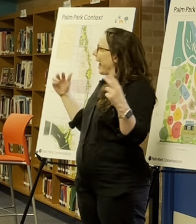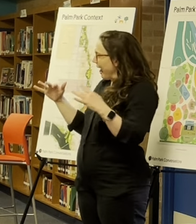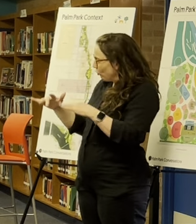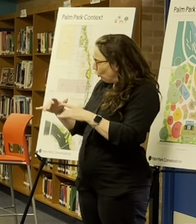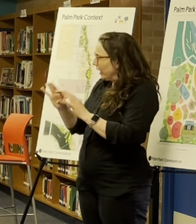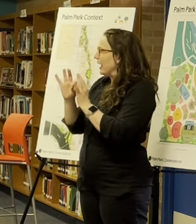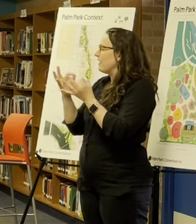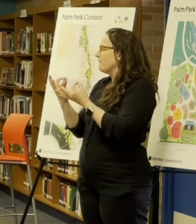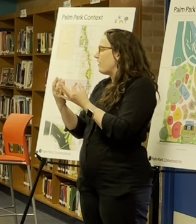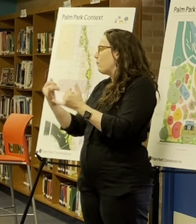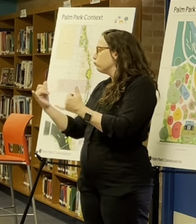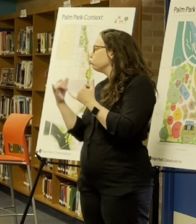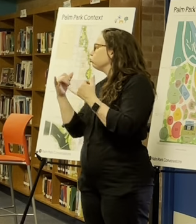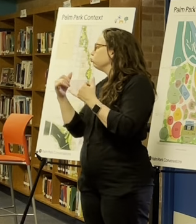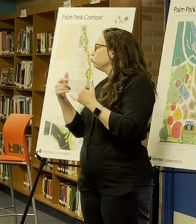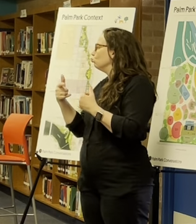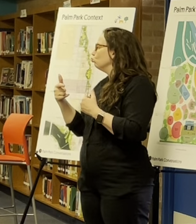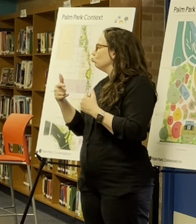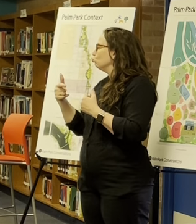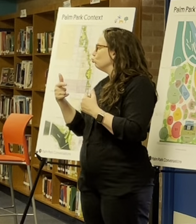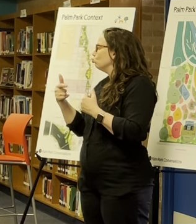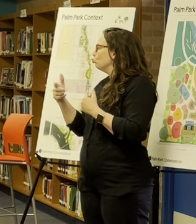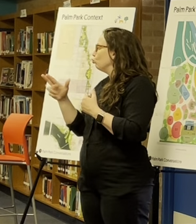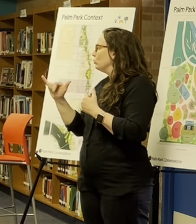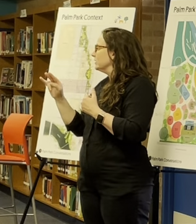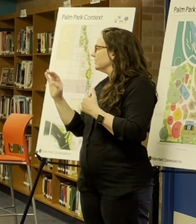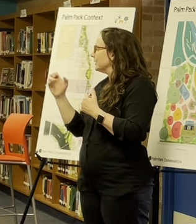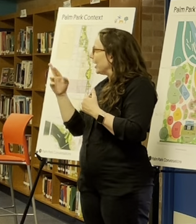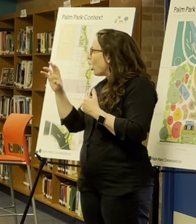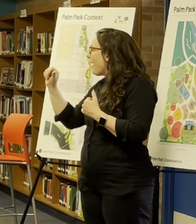family gatherings, the quinceañeras, the birthday